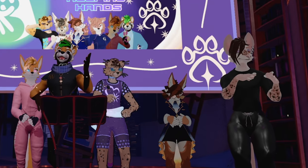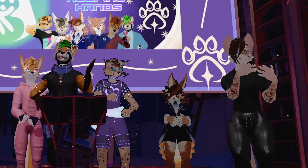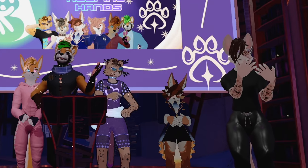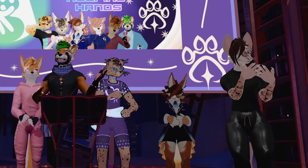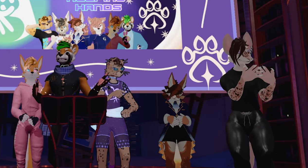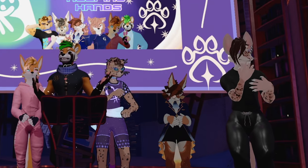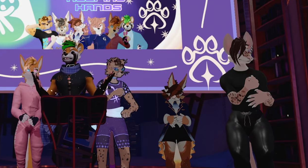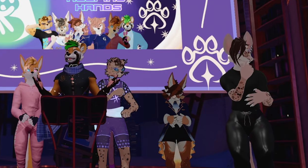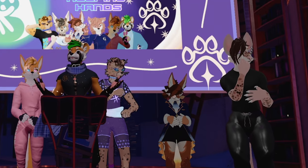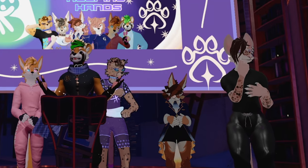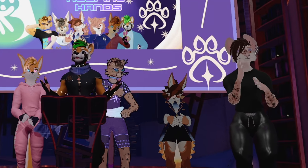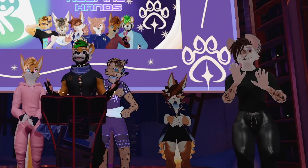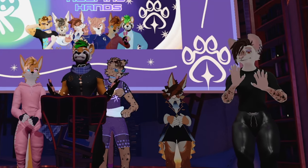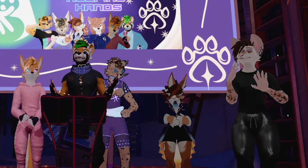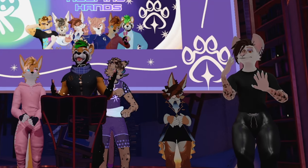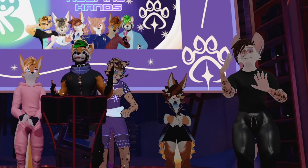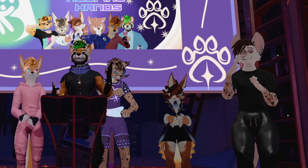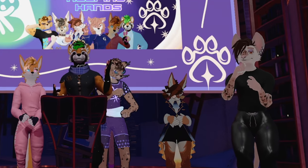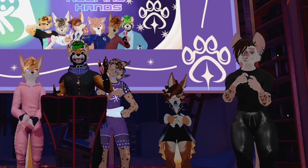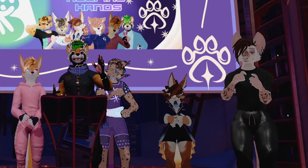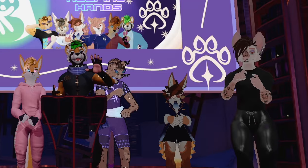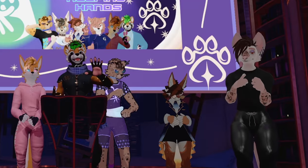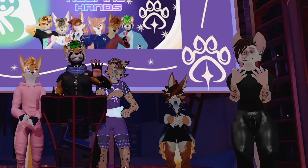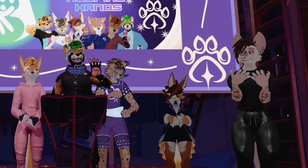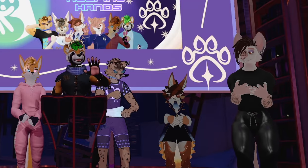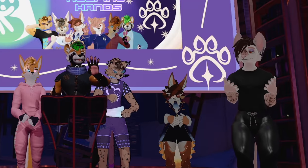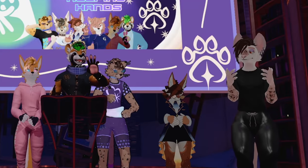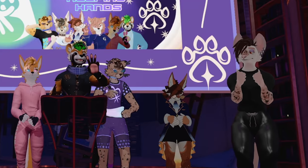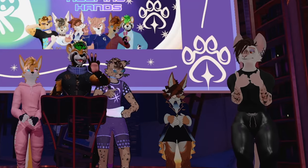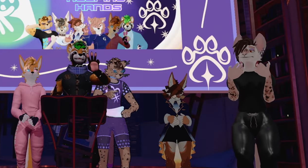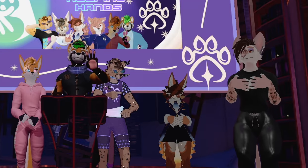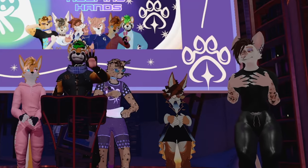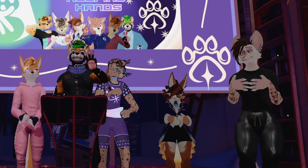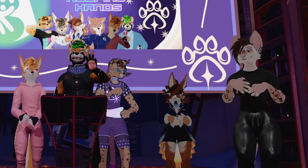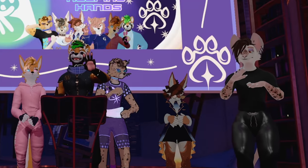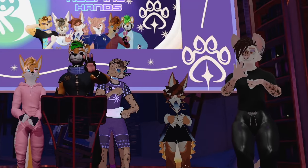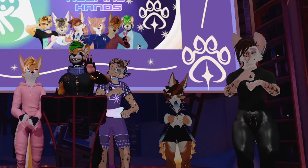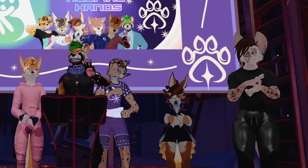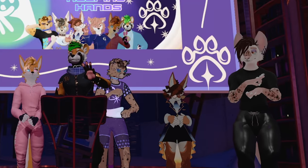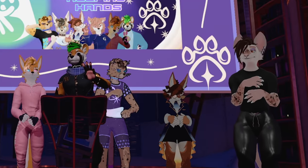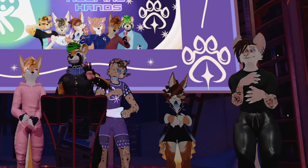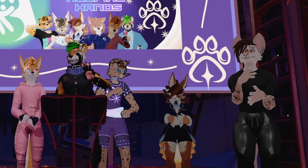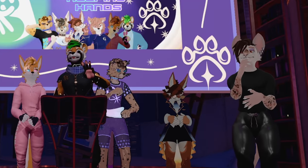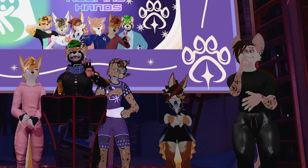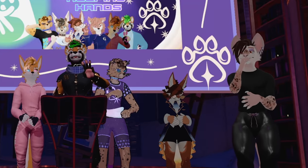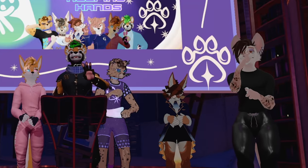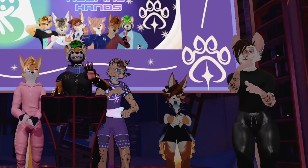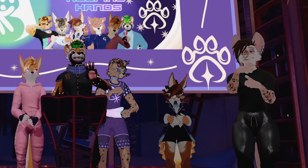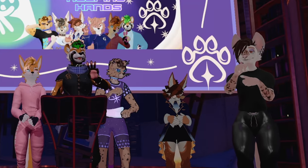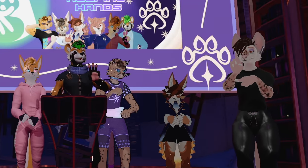know, especially since we're here with the furries, the otters that only have 3 fingers, those kind of make it